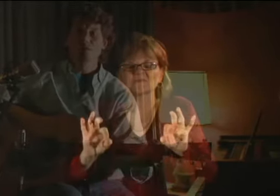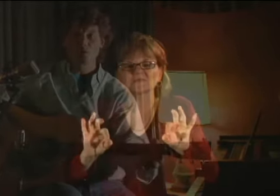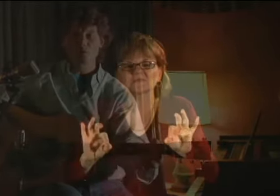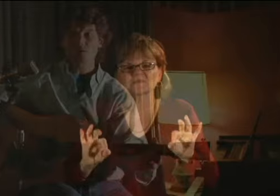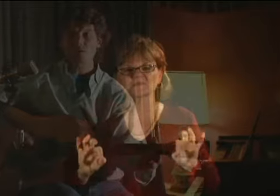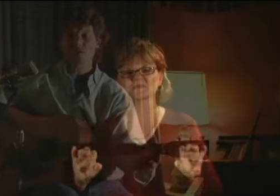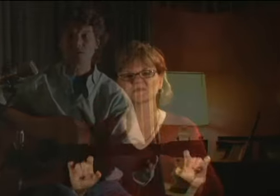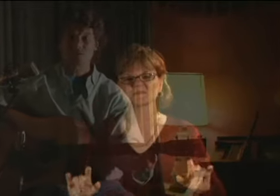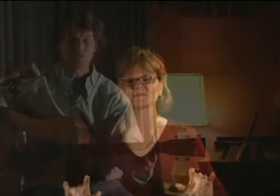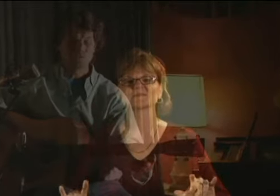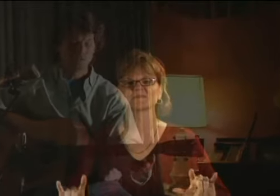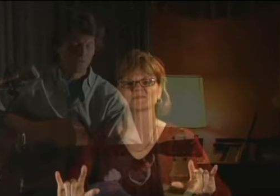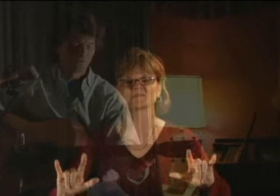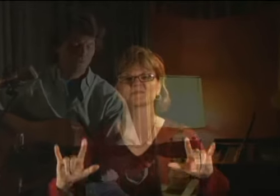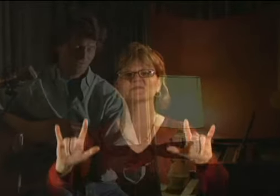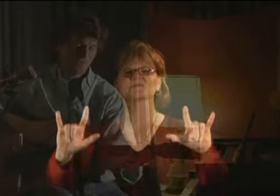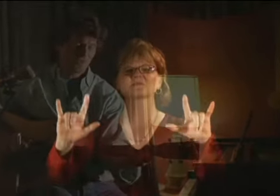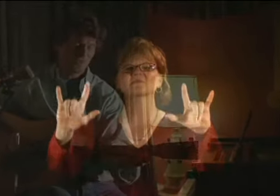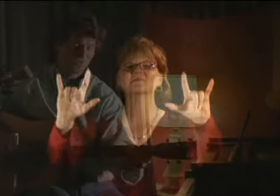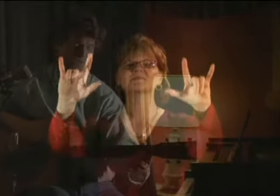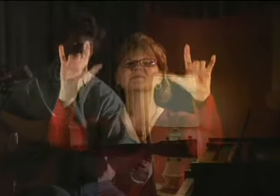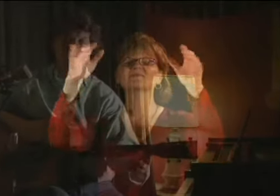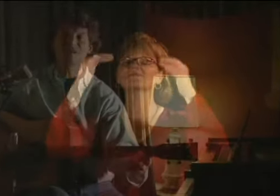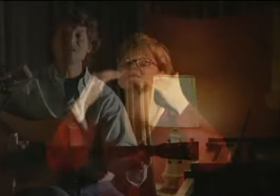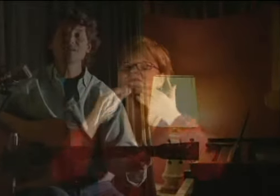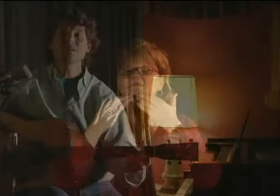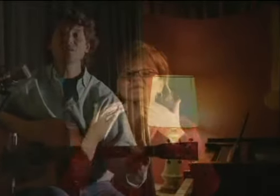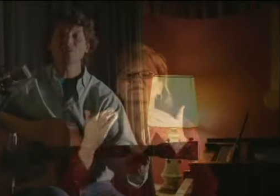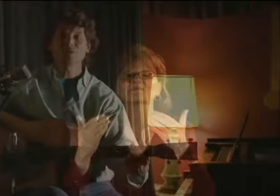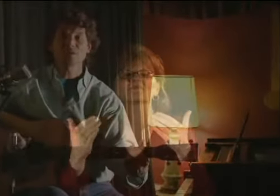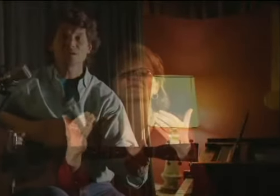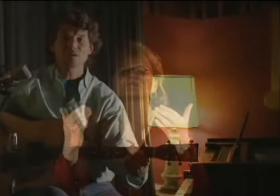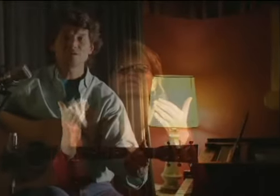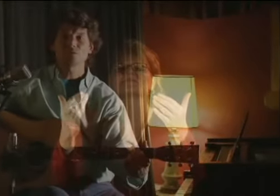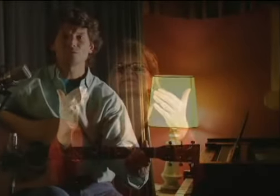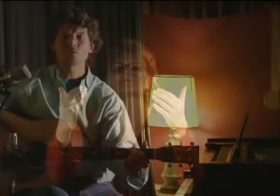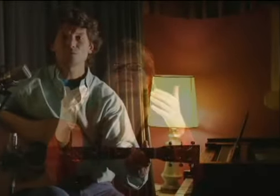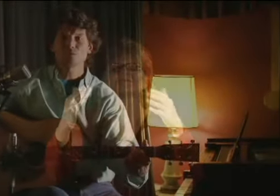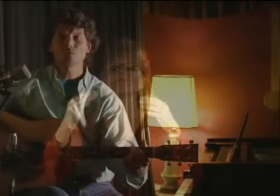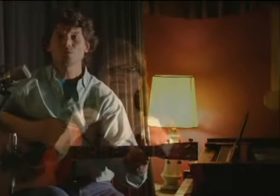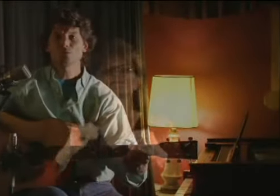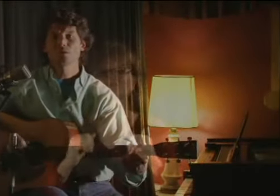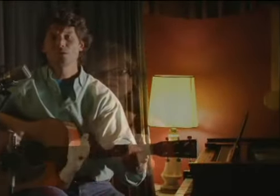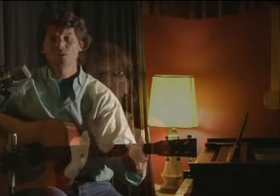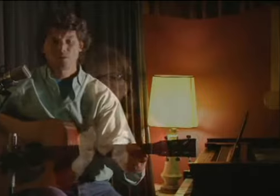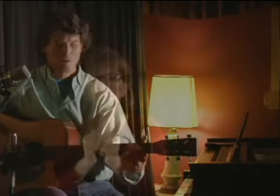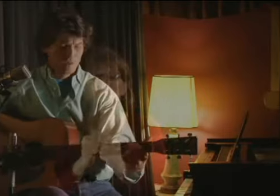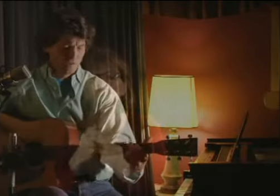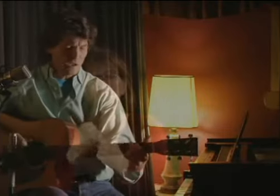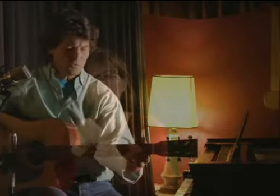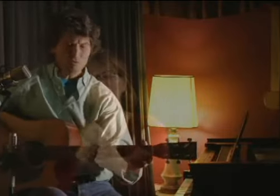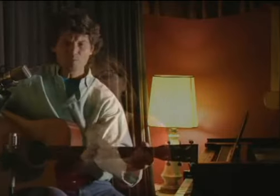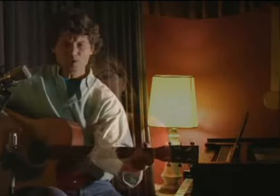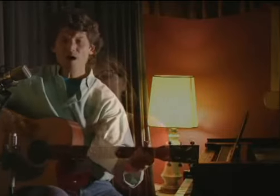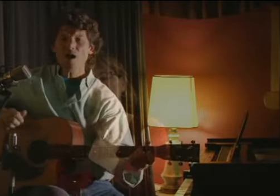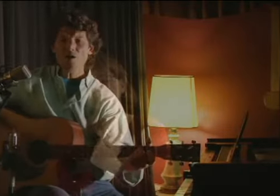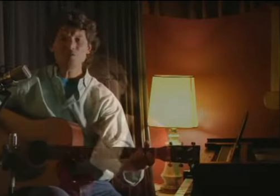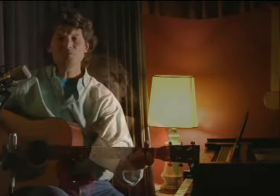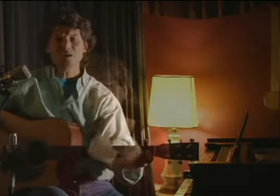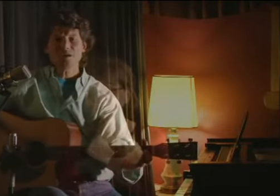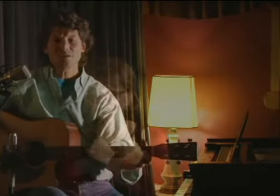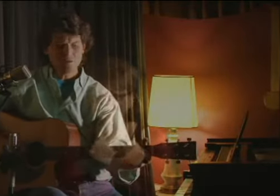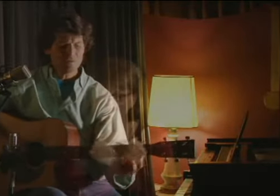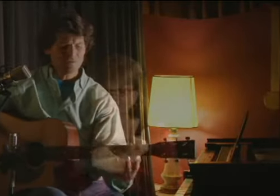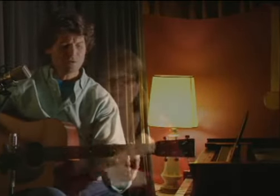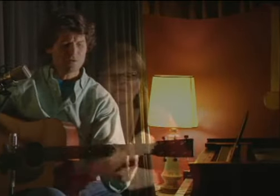peace is what I choose. Infinite love and gratitude. Now with the power